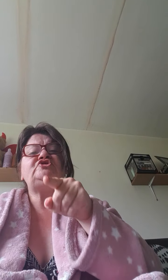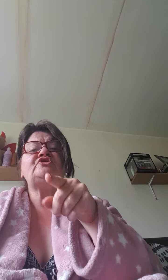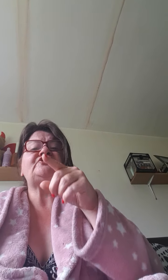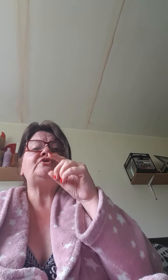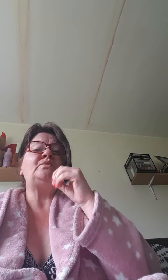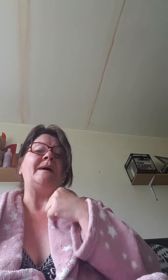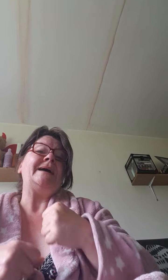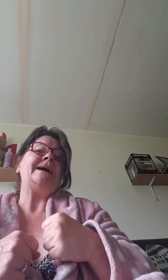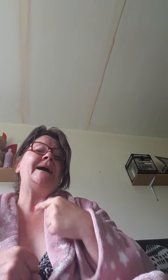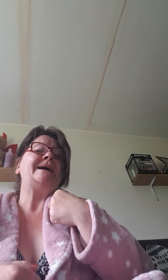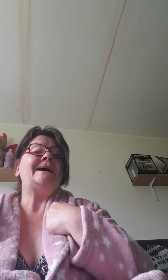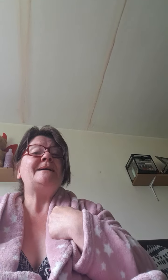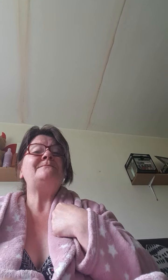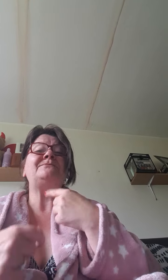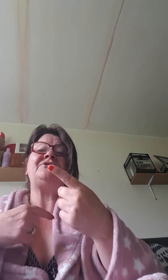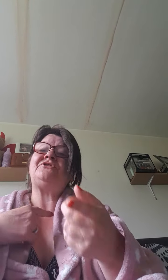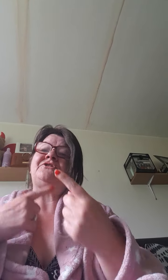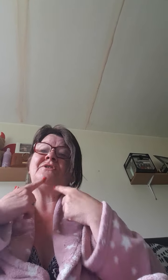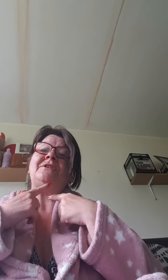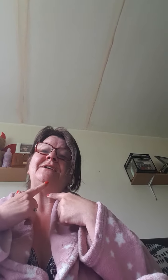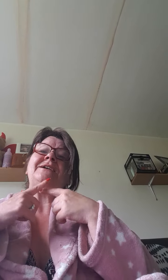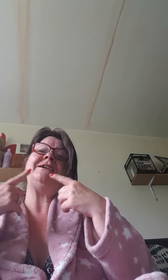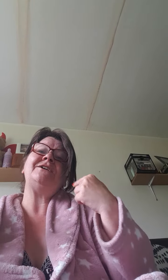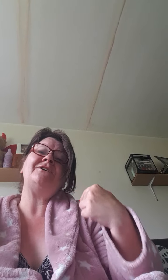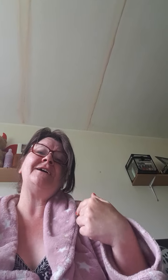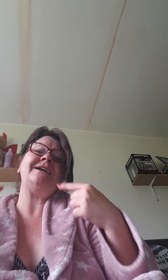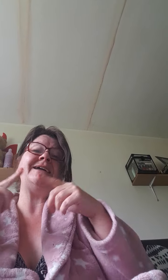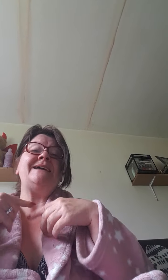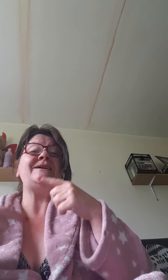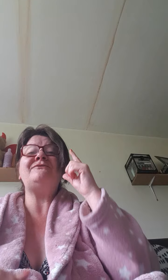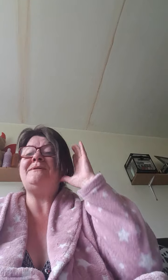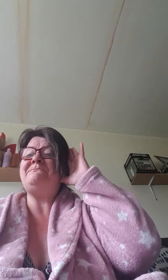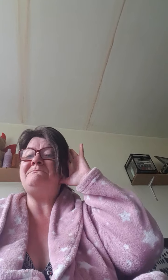just the way I am. Suddenly I hear in me.